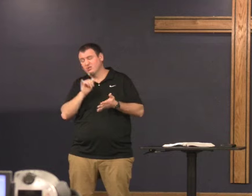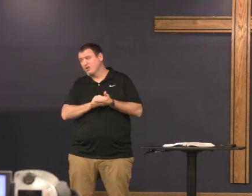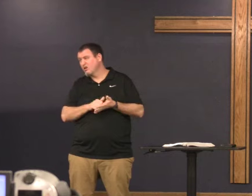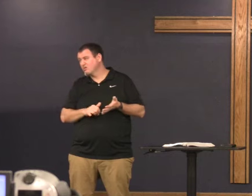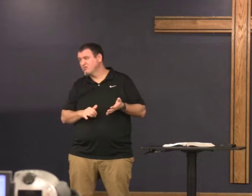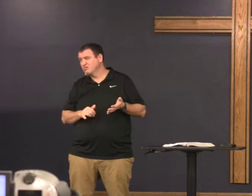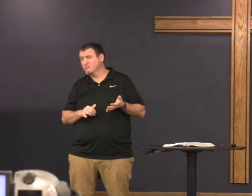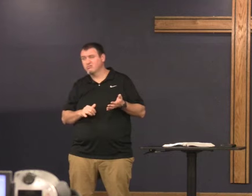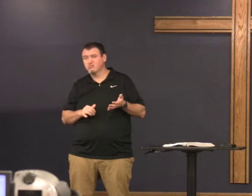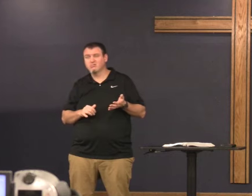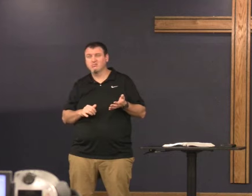Not really next week.